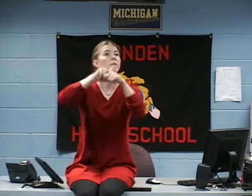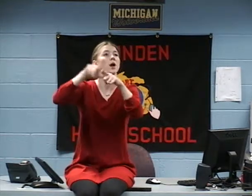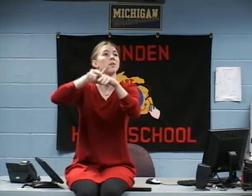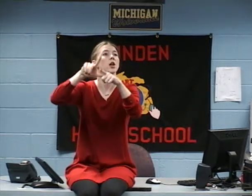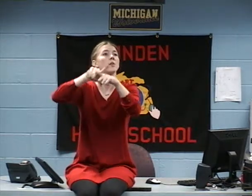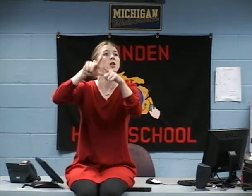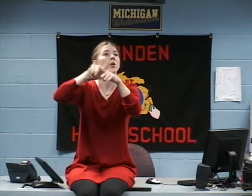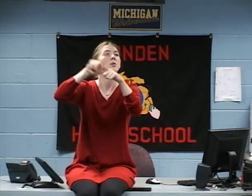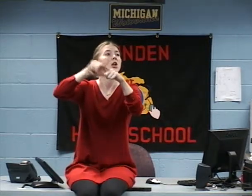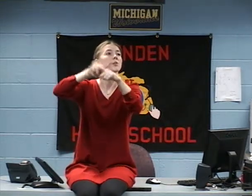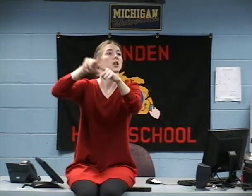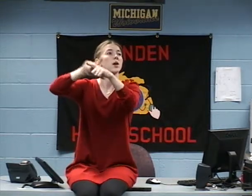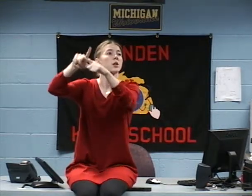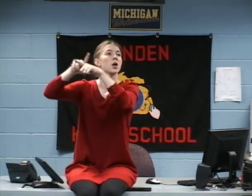Sign it.